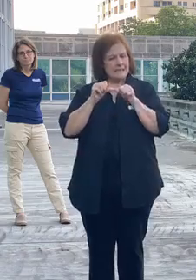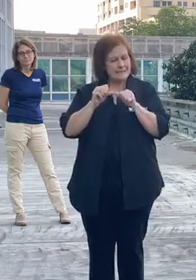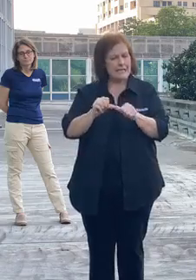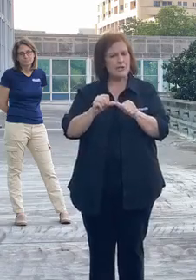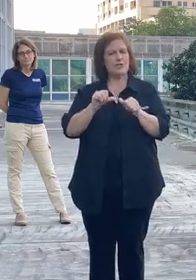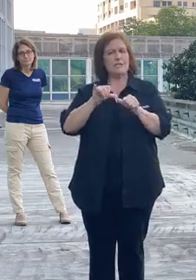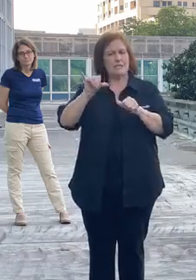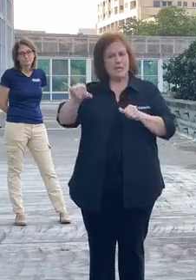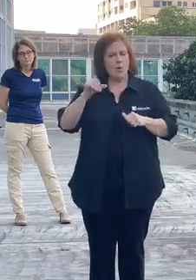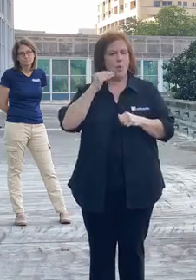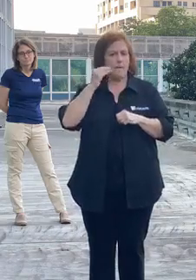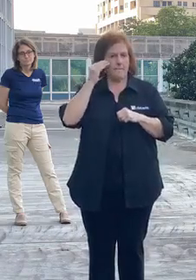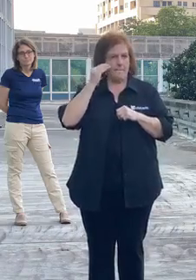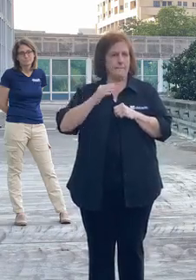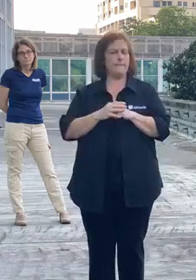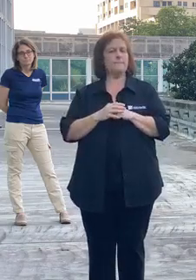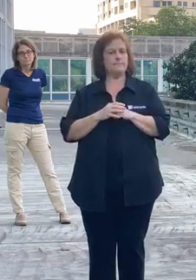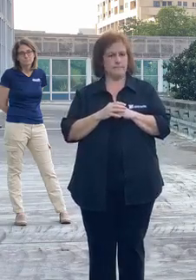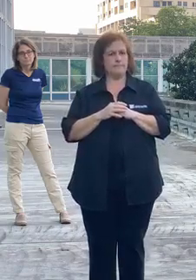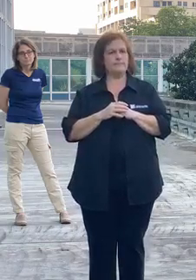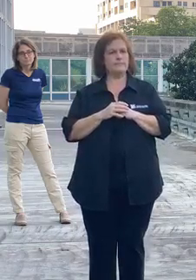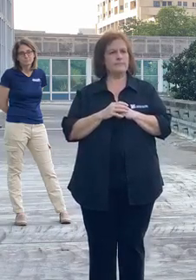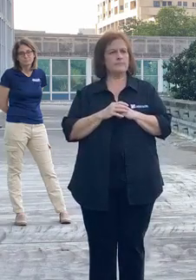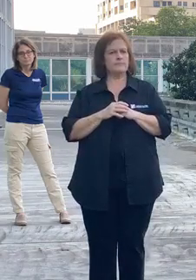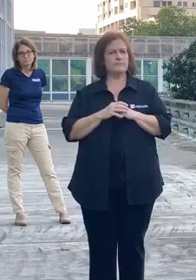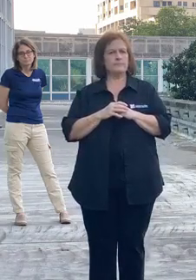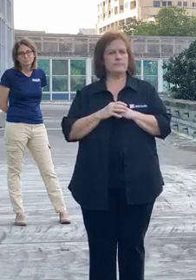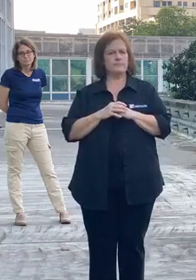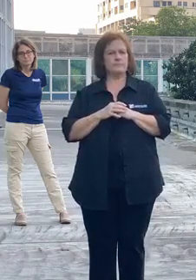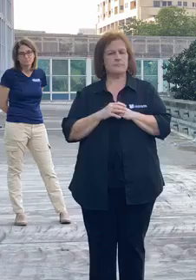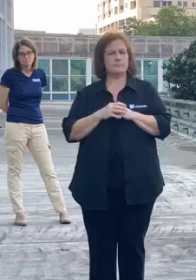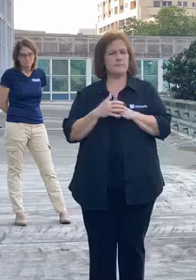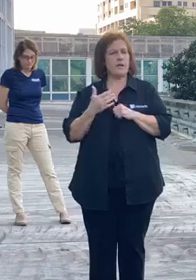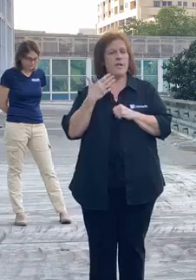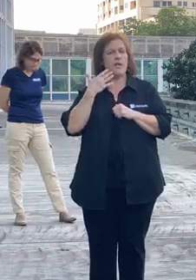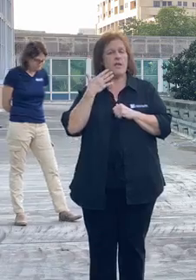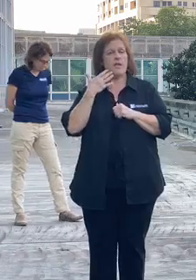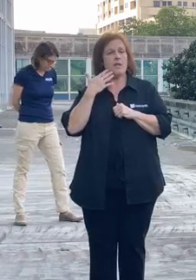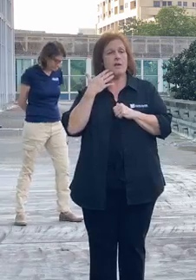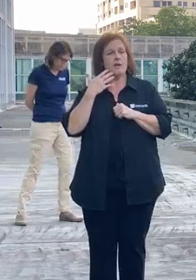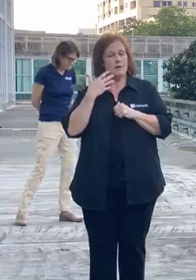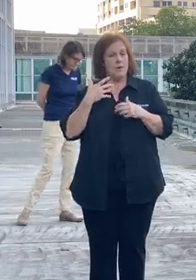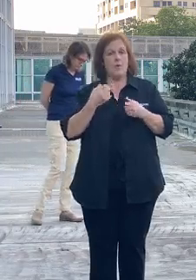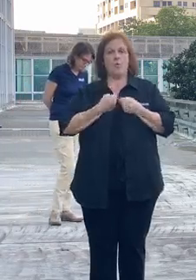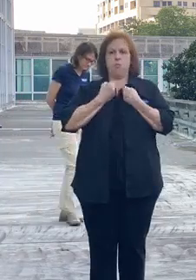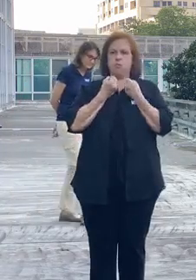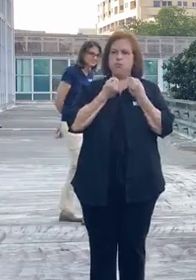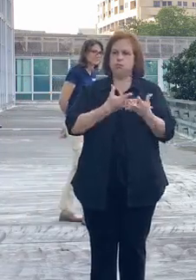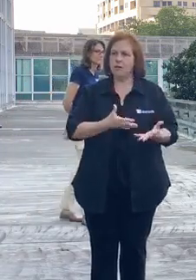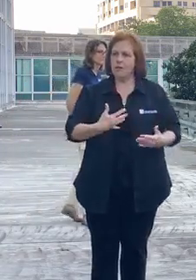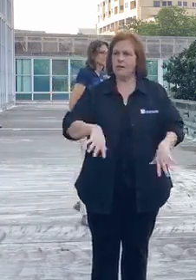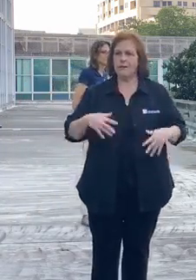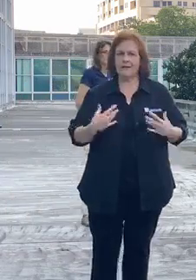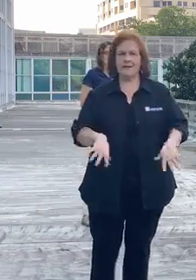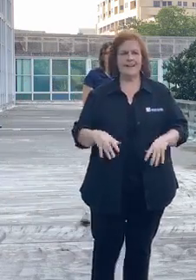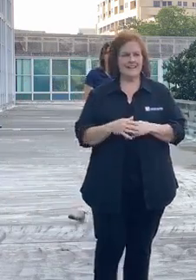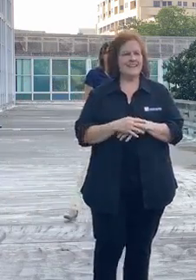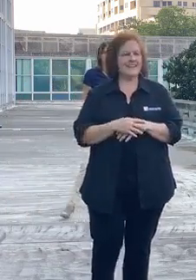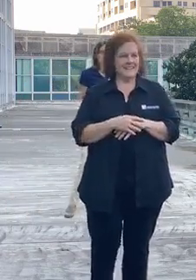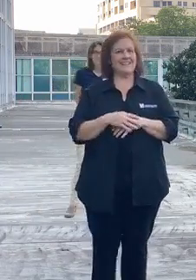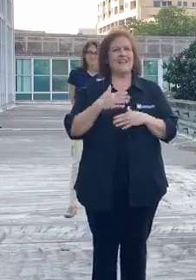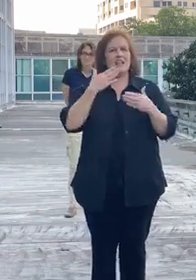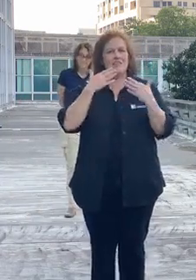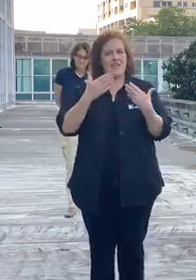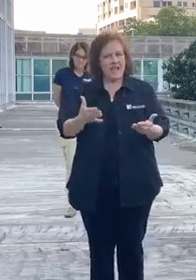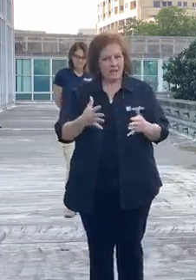continue to stay at home. Any other questions? All right, y'all warm me out now.